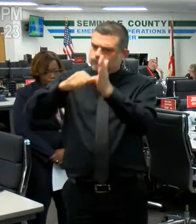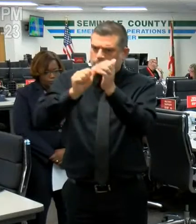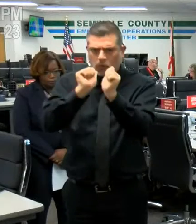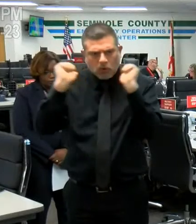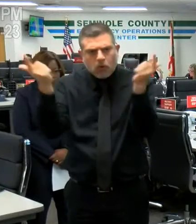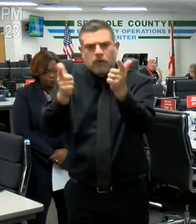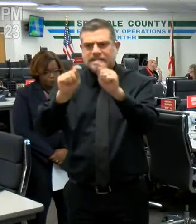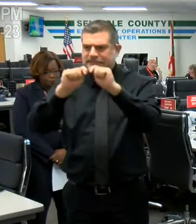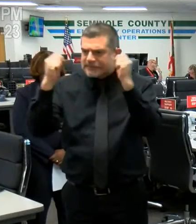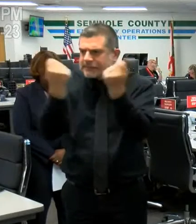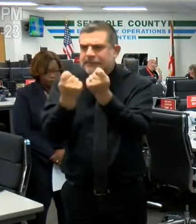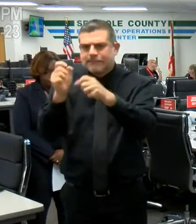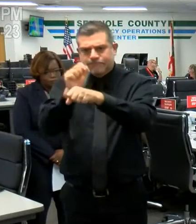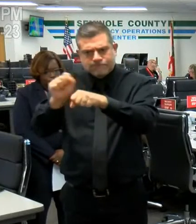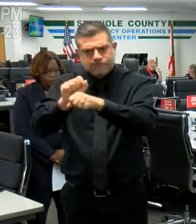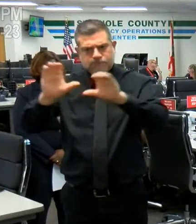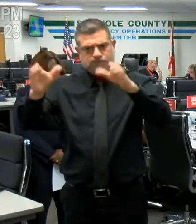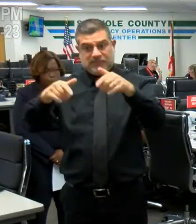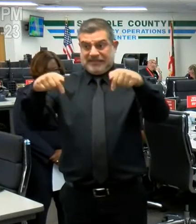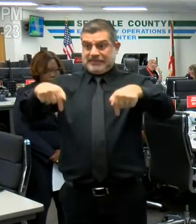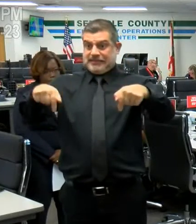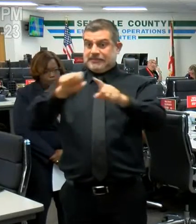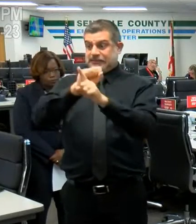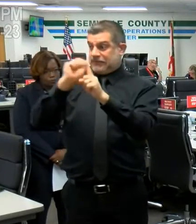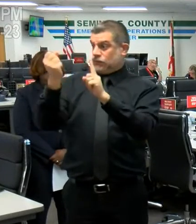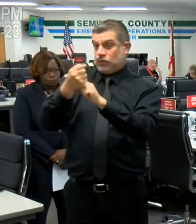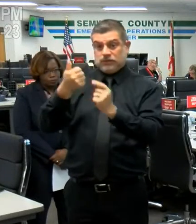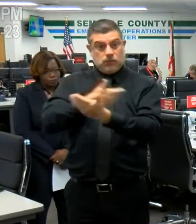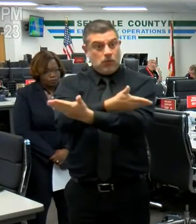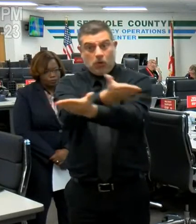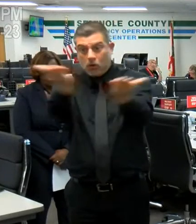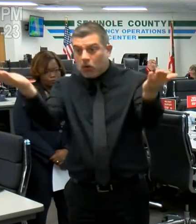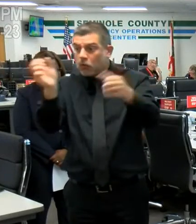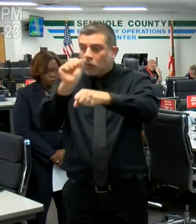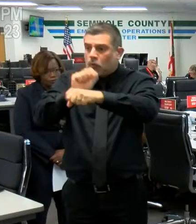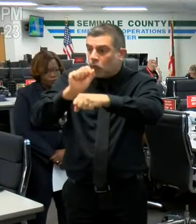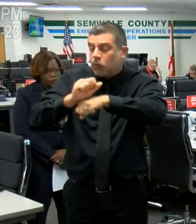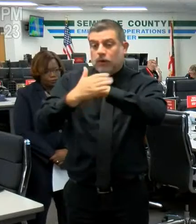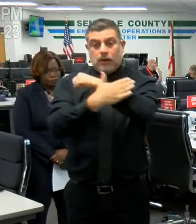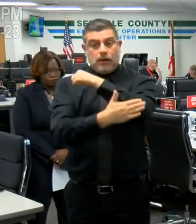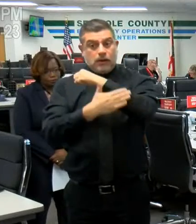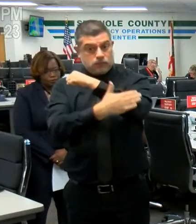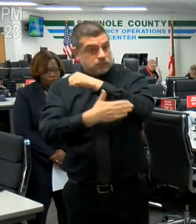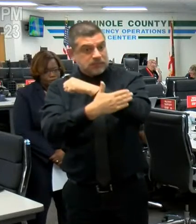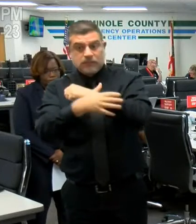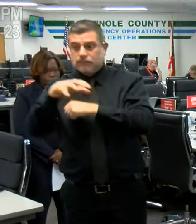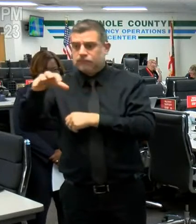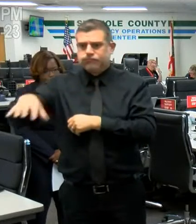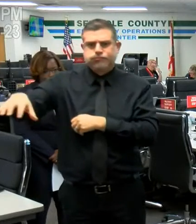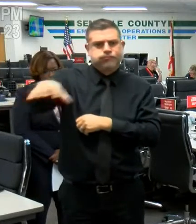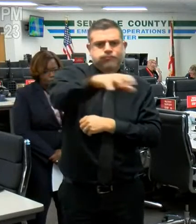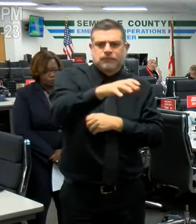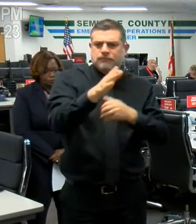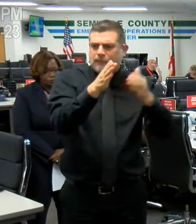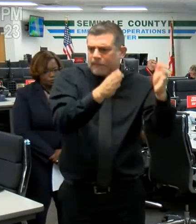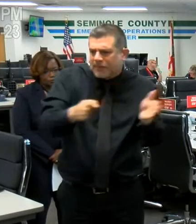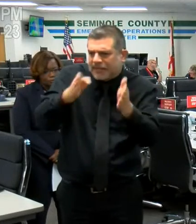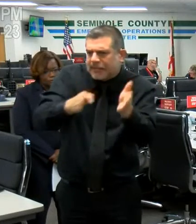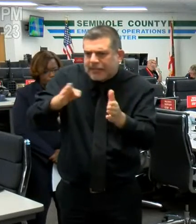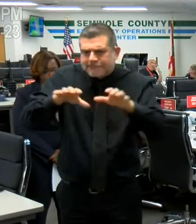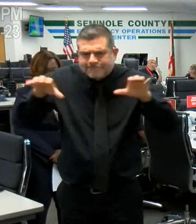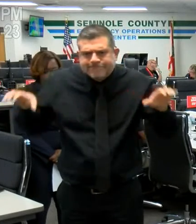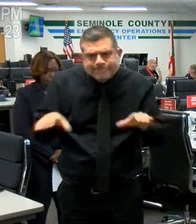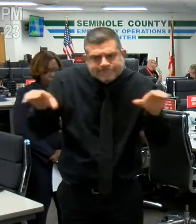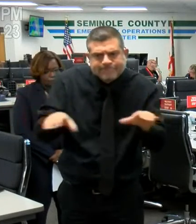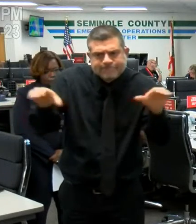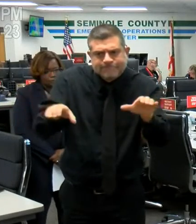this. To everyone who is working in the county and in our municipalities preparing Seminole County